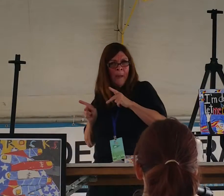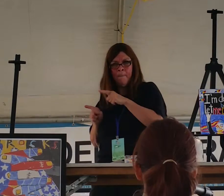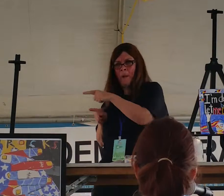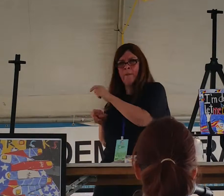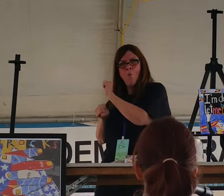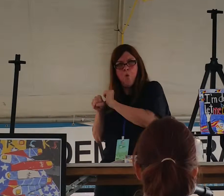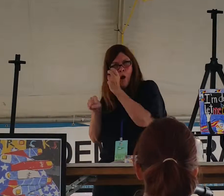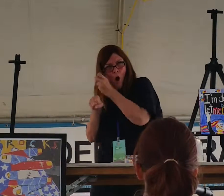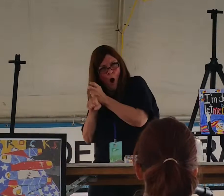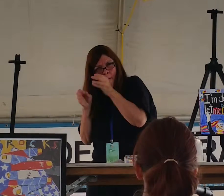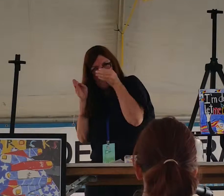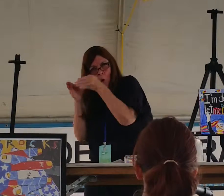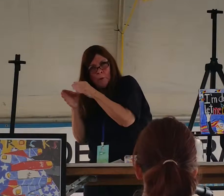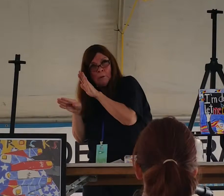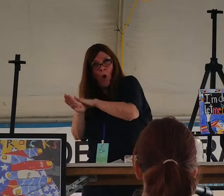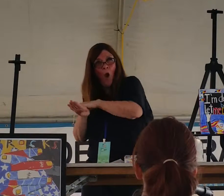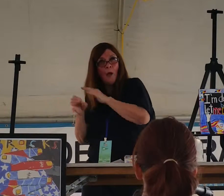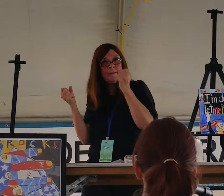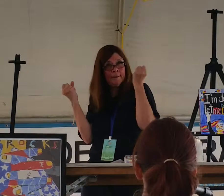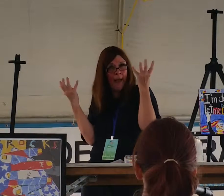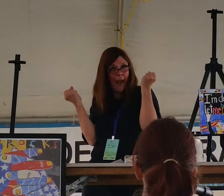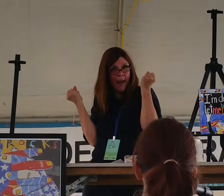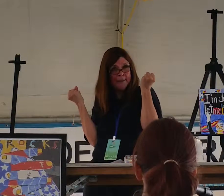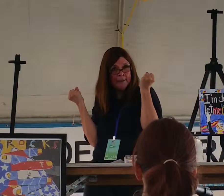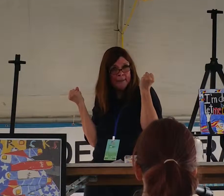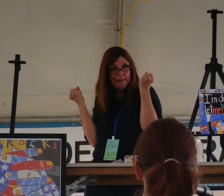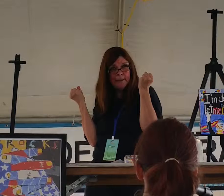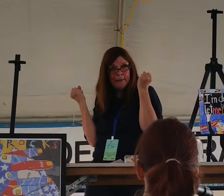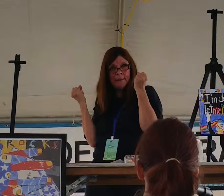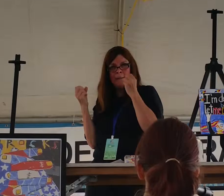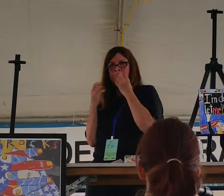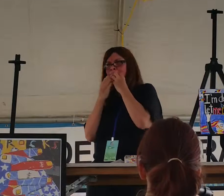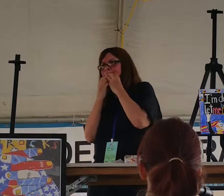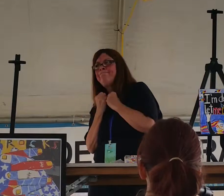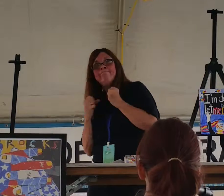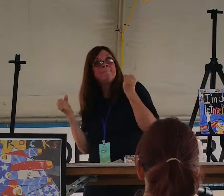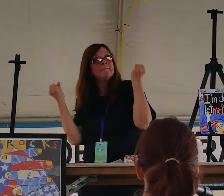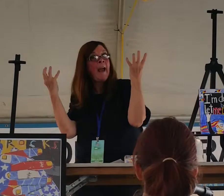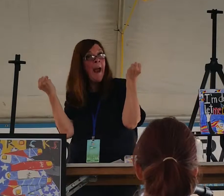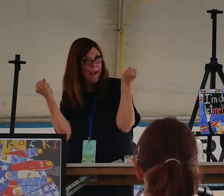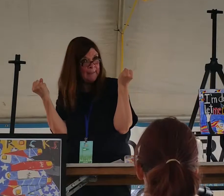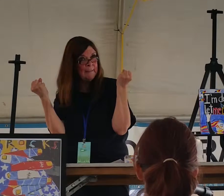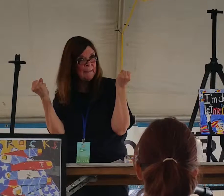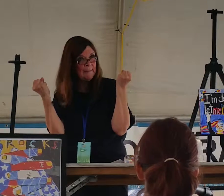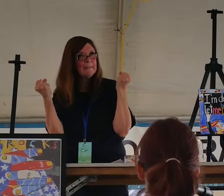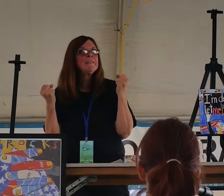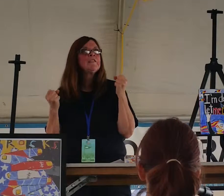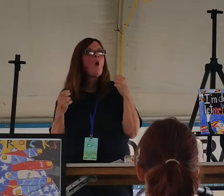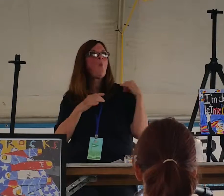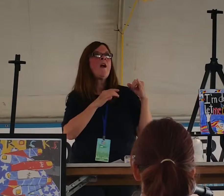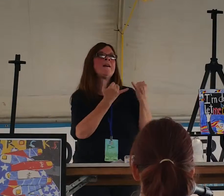So it's the same thing with deaf people. They work hard, they focus on their goals, on signing, they cherish signing in their